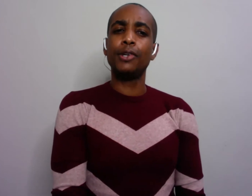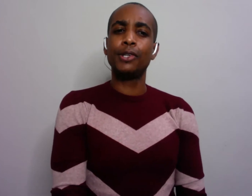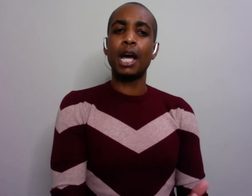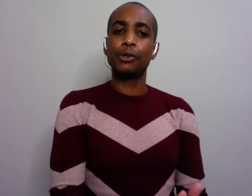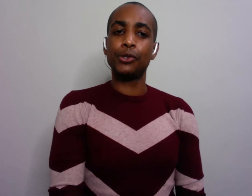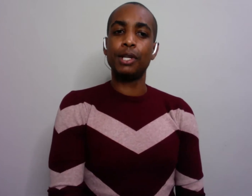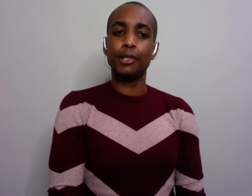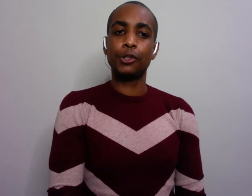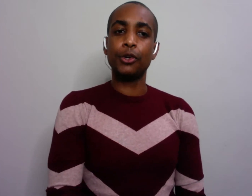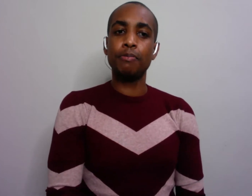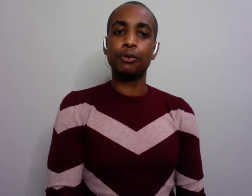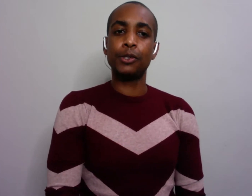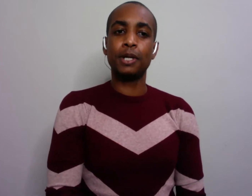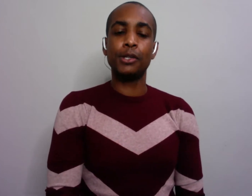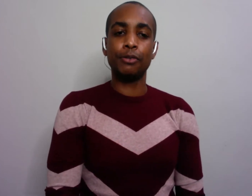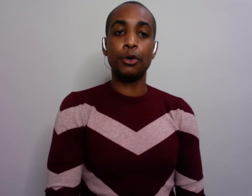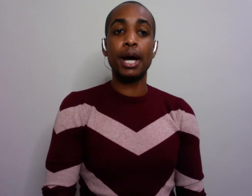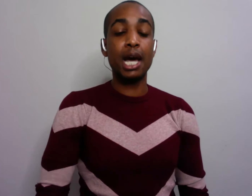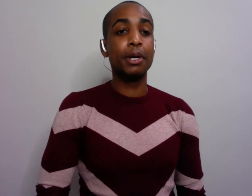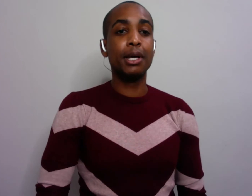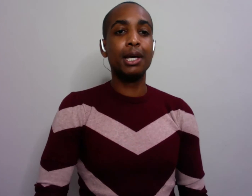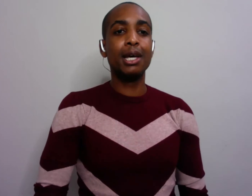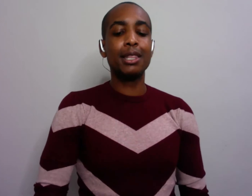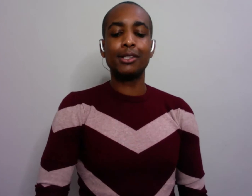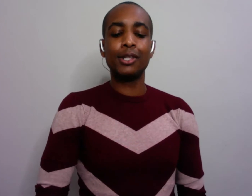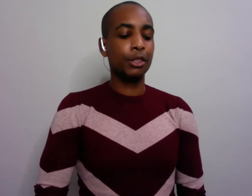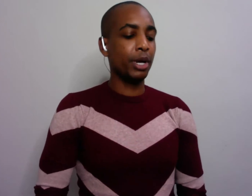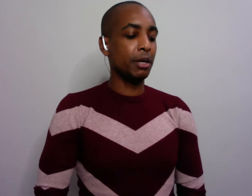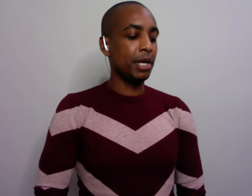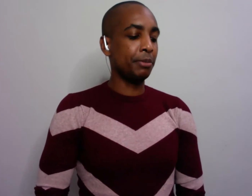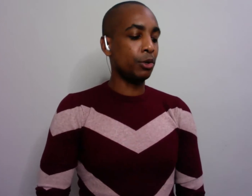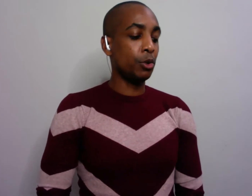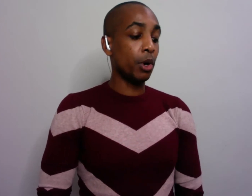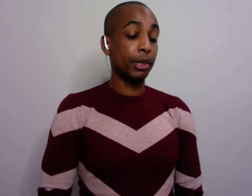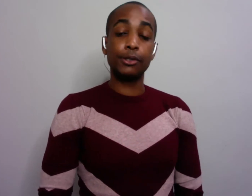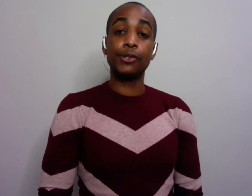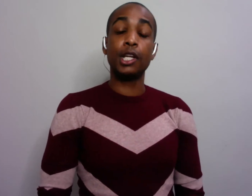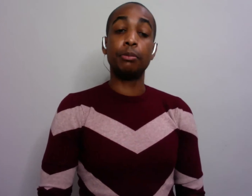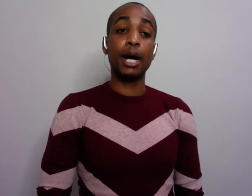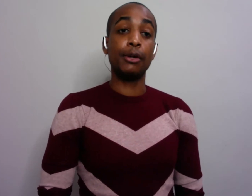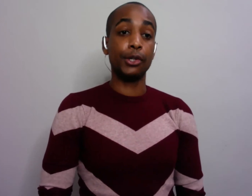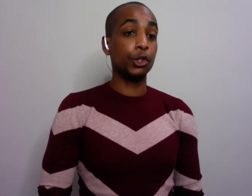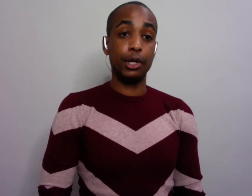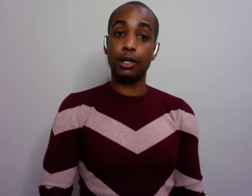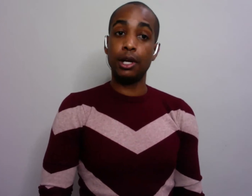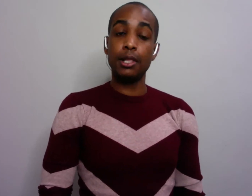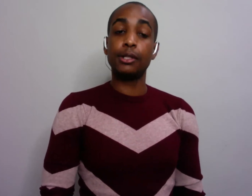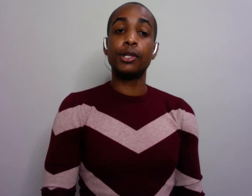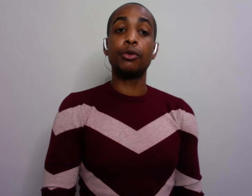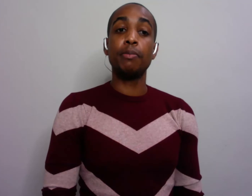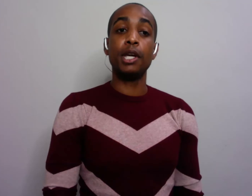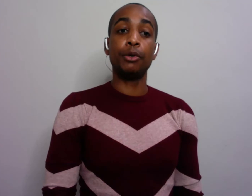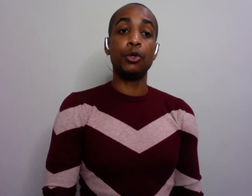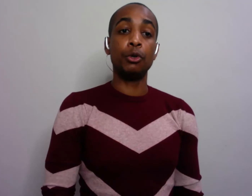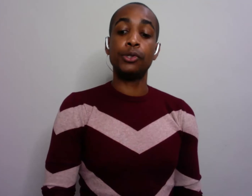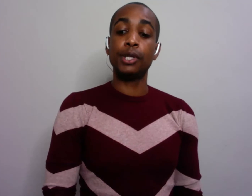the only reason I was receiving this treatment was because of who I am. That's not the way that people who are without sustainable housing are treated. That's